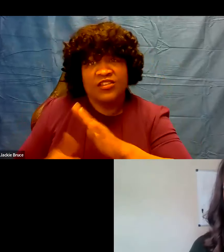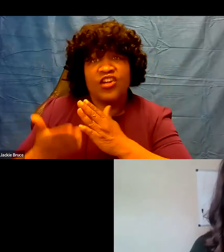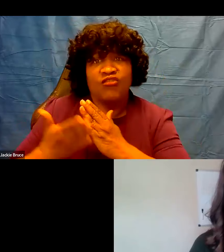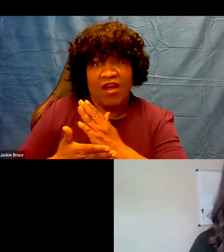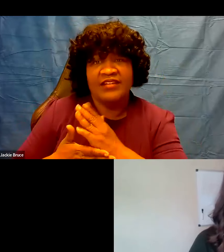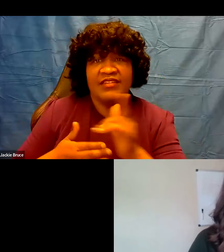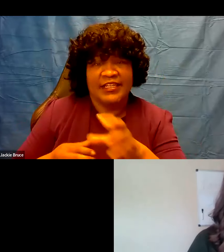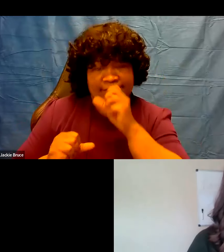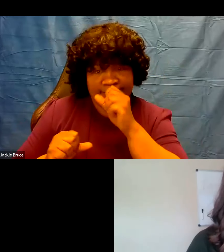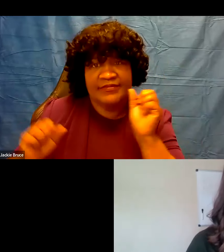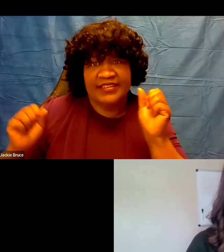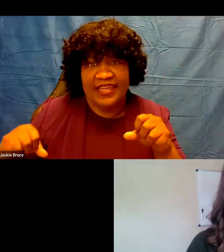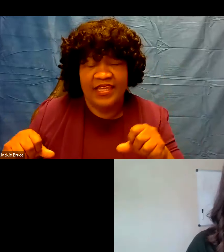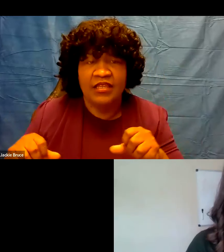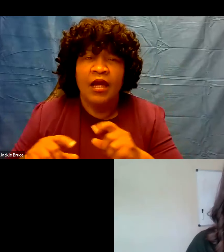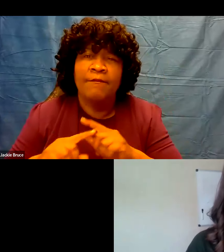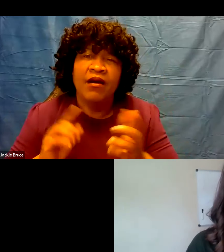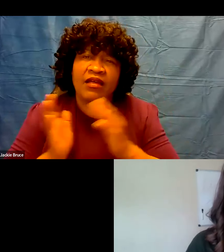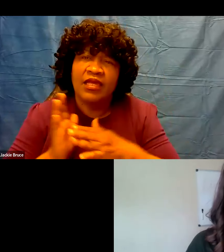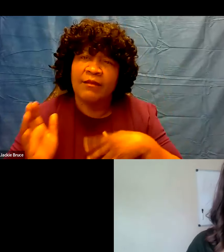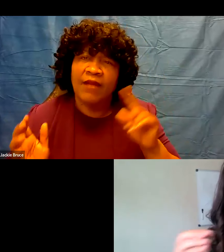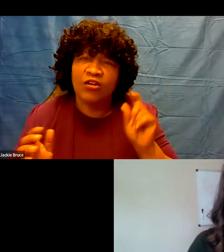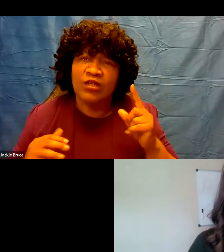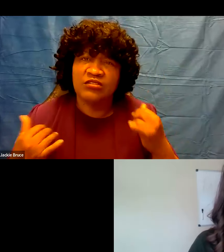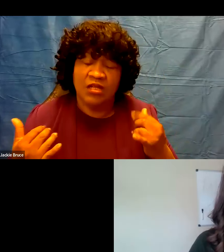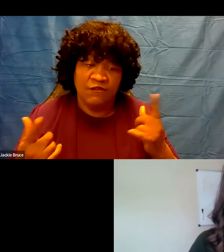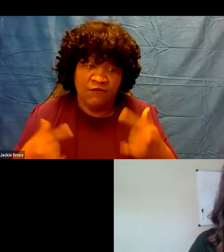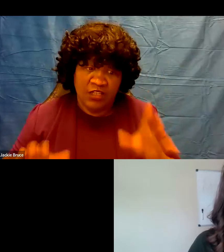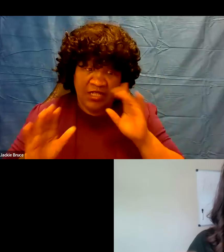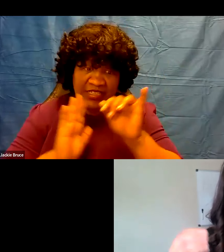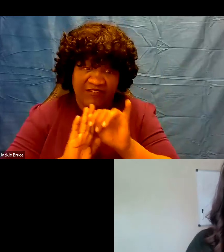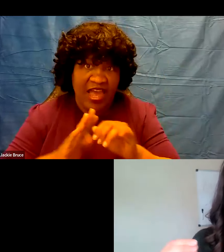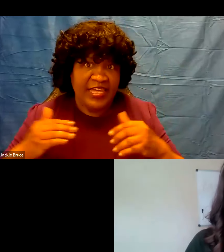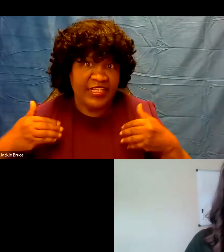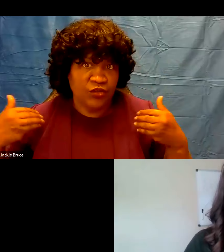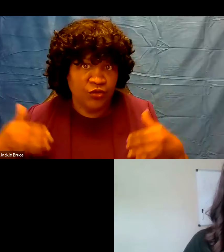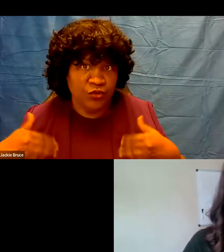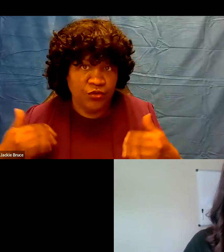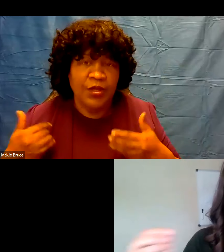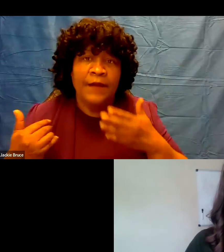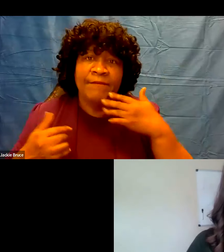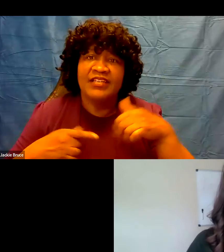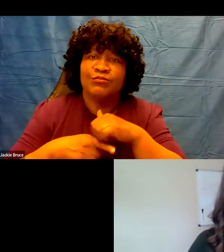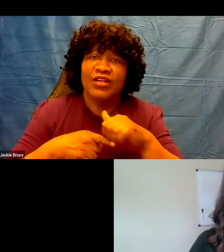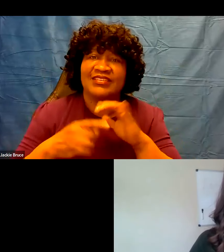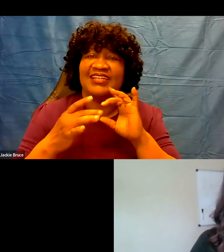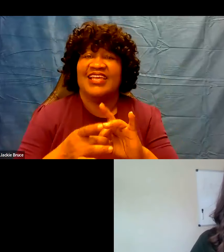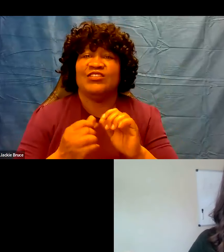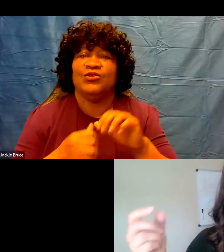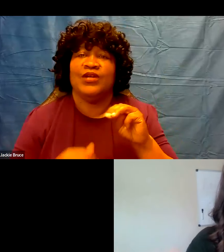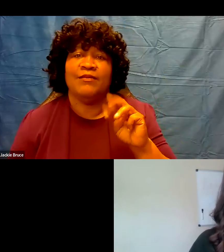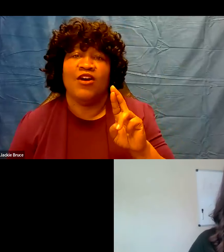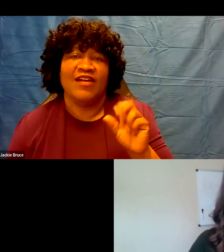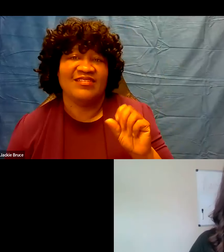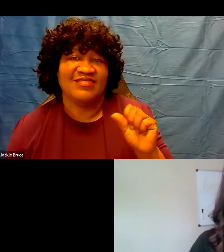to maintain that. And then my question also is, once we identify that it's a youth, the best practice would be to connect them to MRSS so that